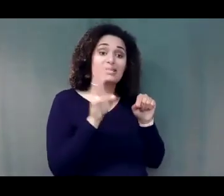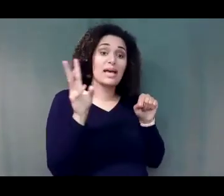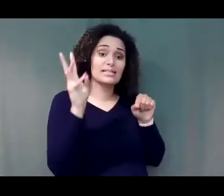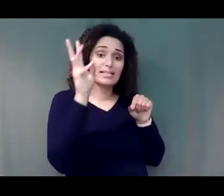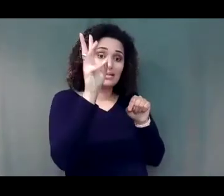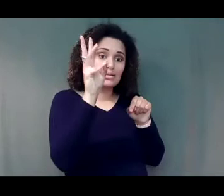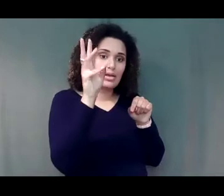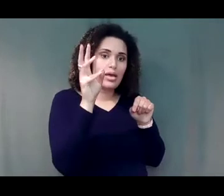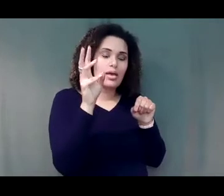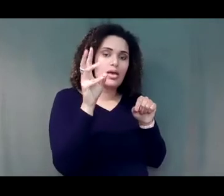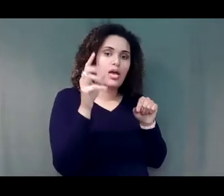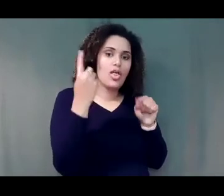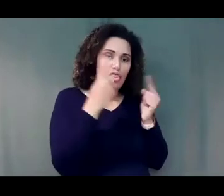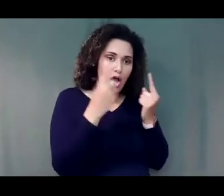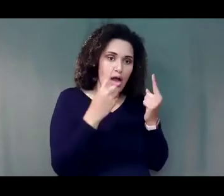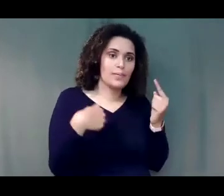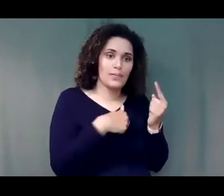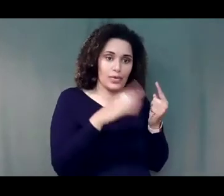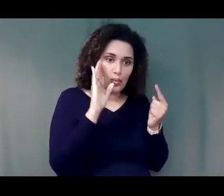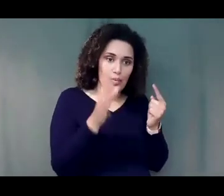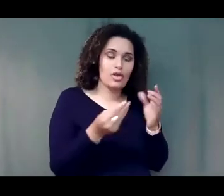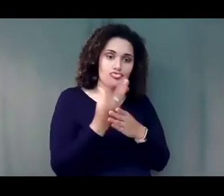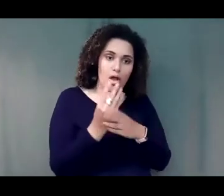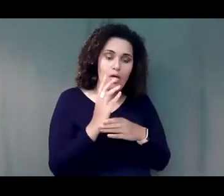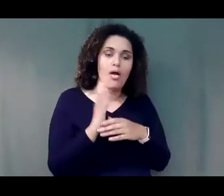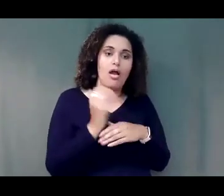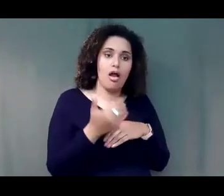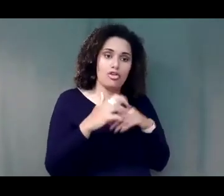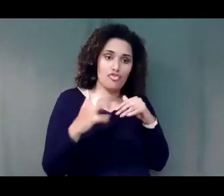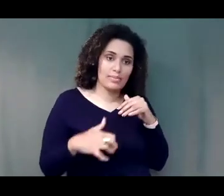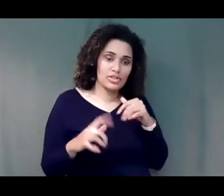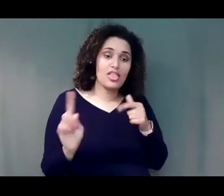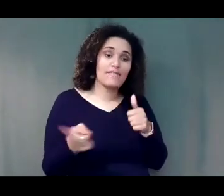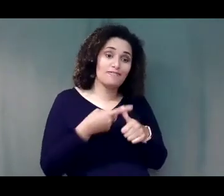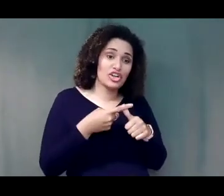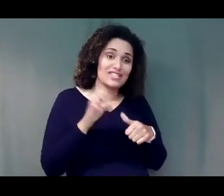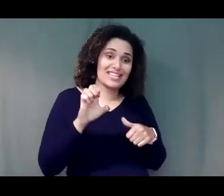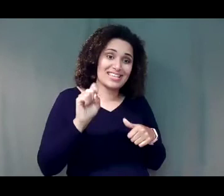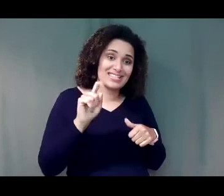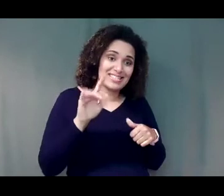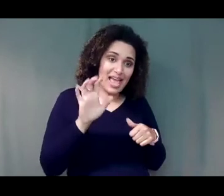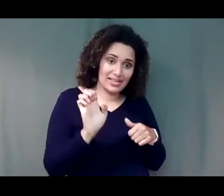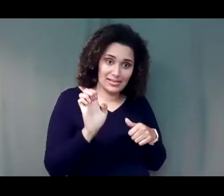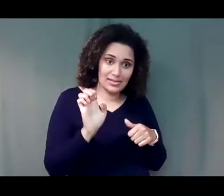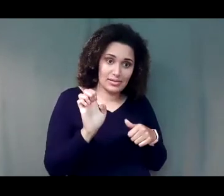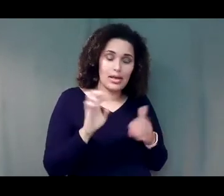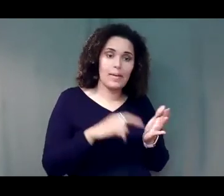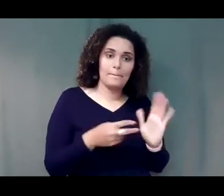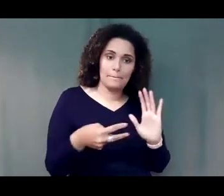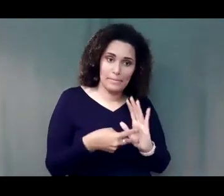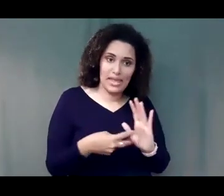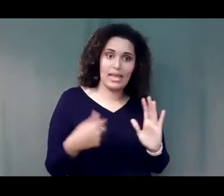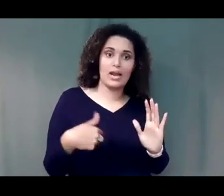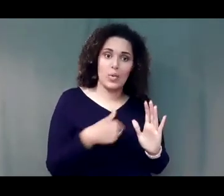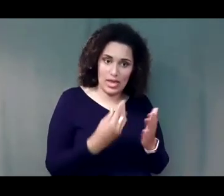said, we're going to grow all of our own grapes. We were the first estate winery in Maryland. That was estate meaning you